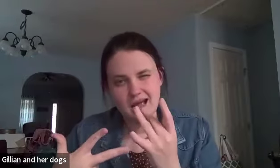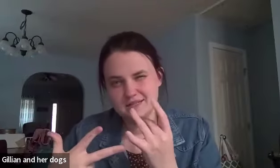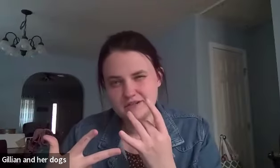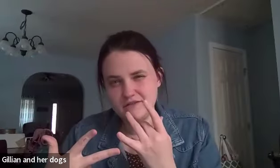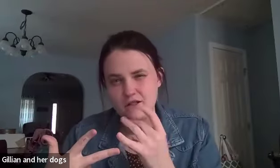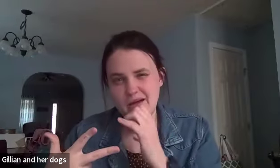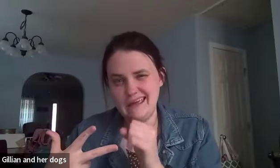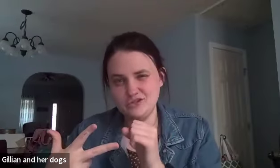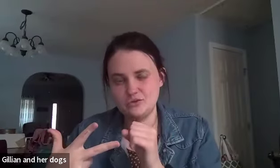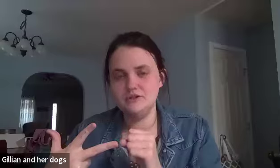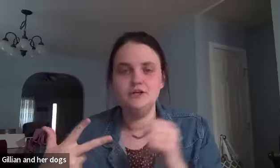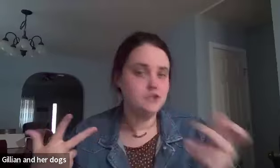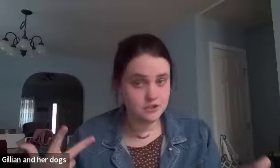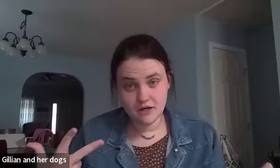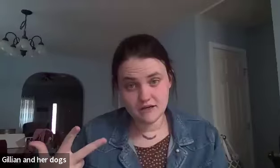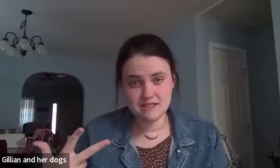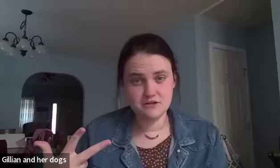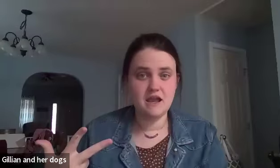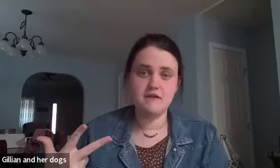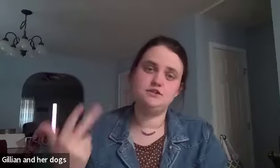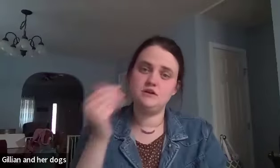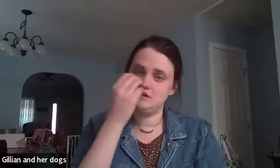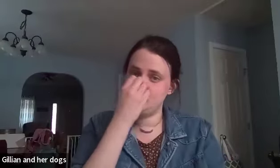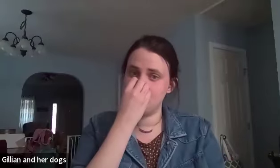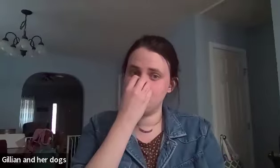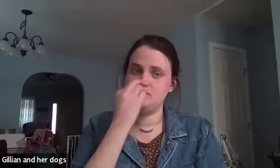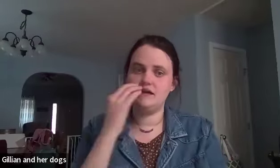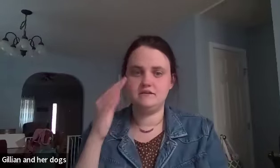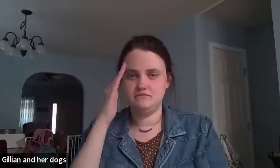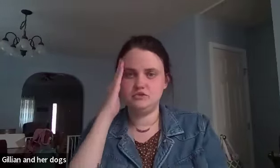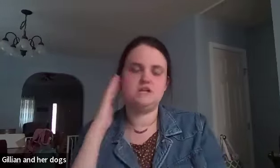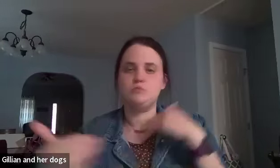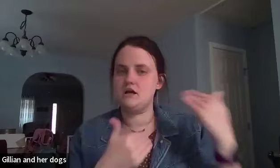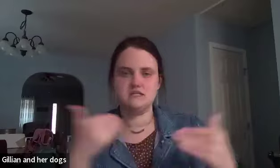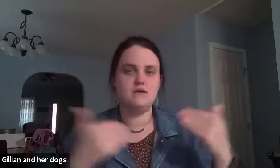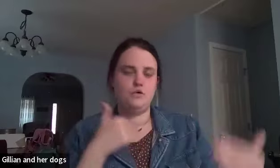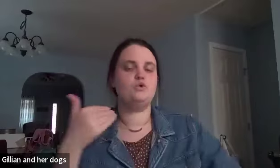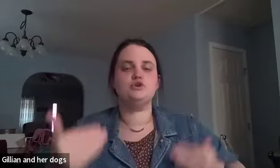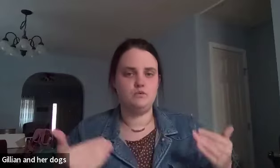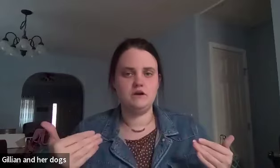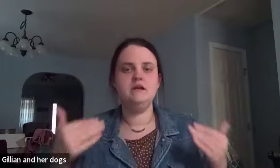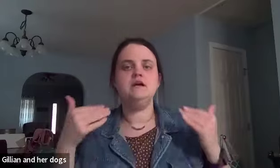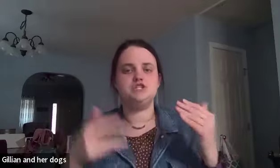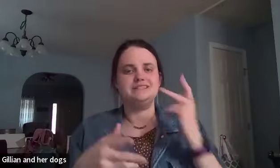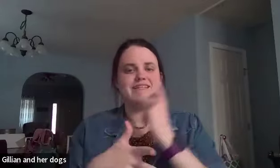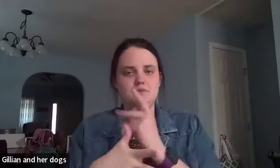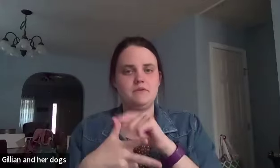I typically follow by age order. You do not necessarily have to. You can also have them through like a whichever process, ever order you want. It's just keep them in